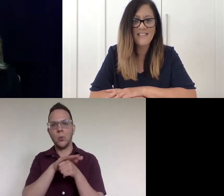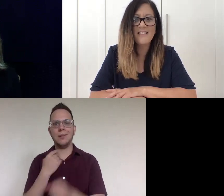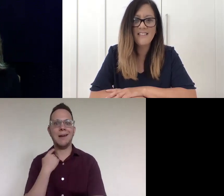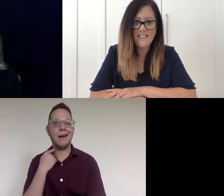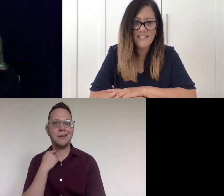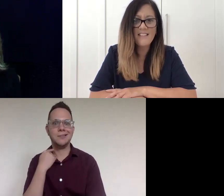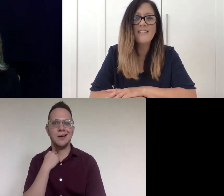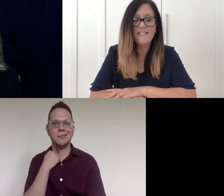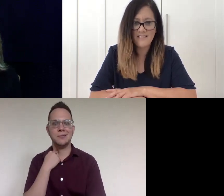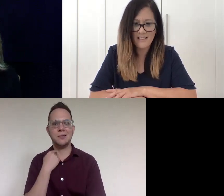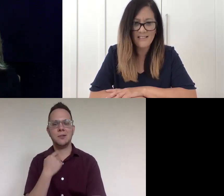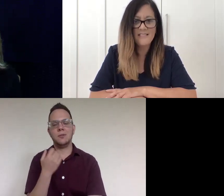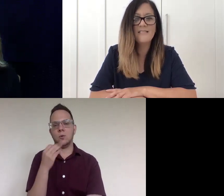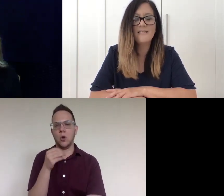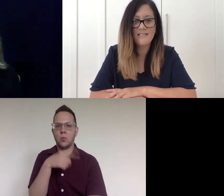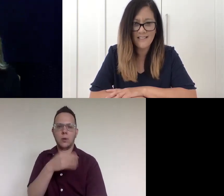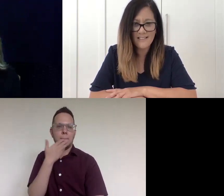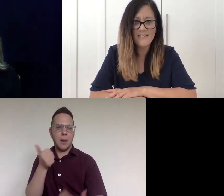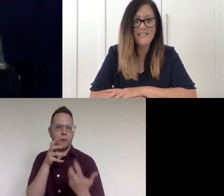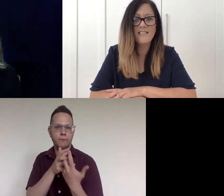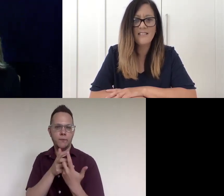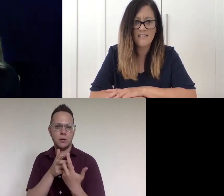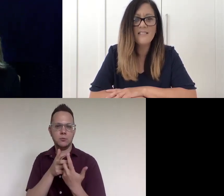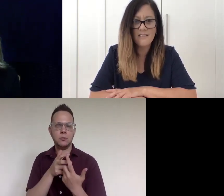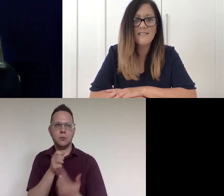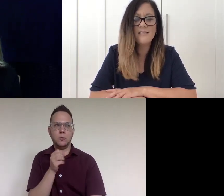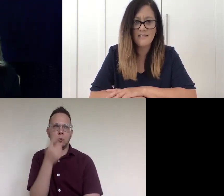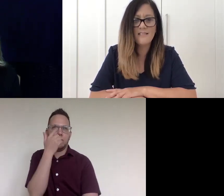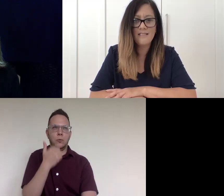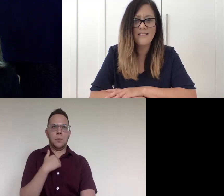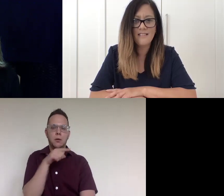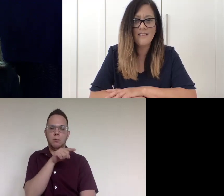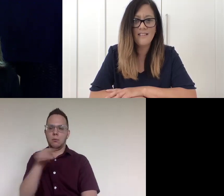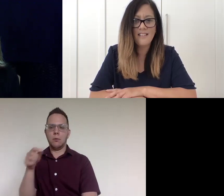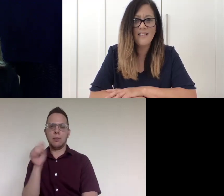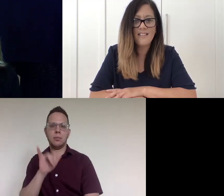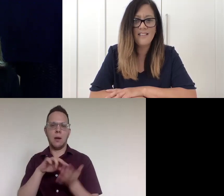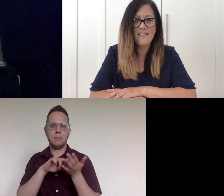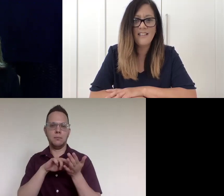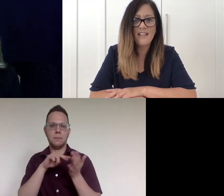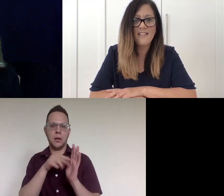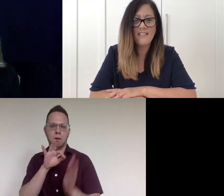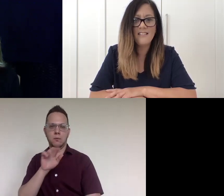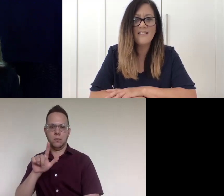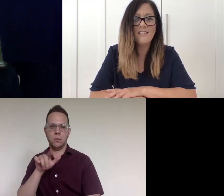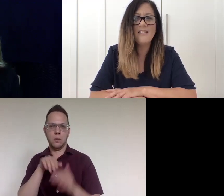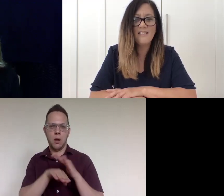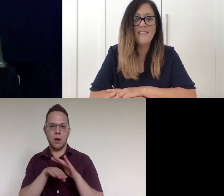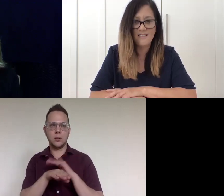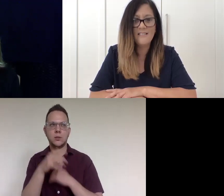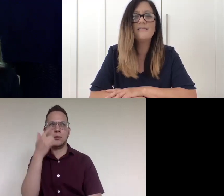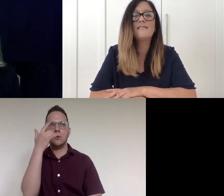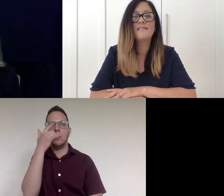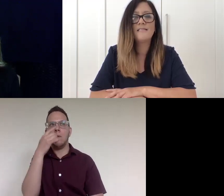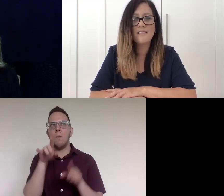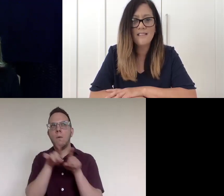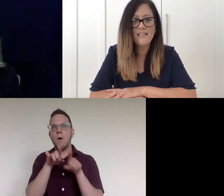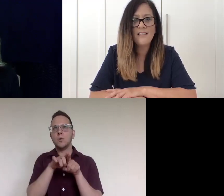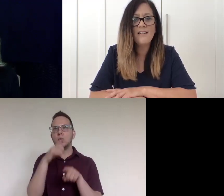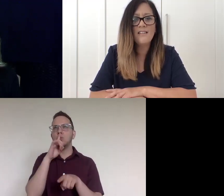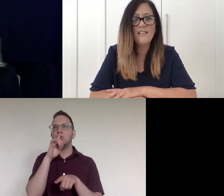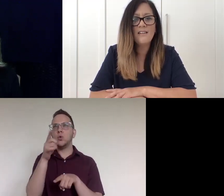local experiences with accents. That's actually, those interpreters will be a better fit for someone like me. in